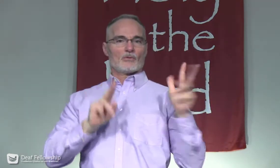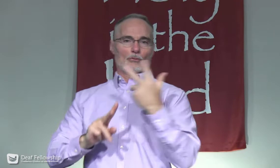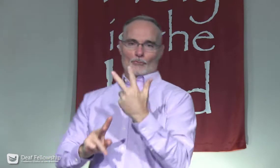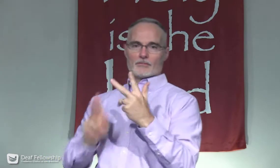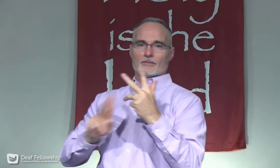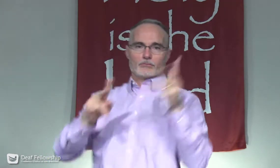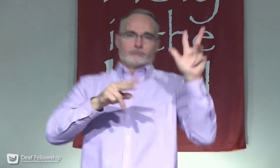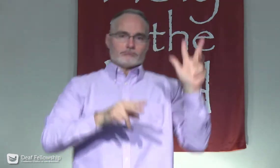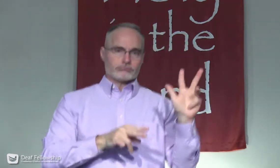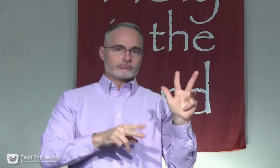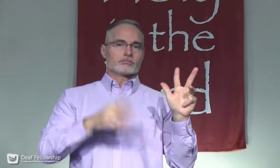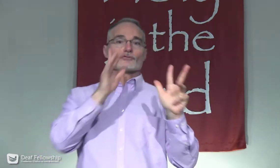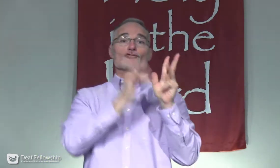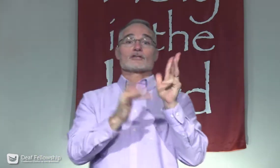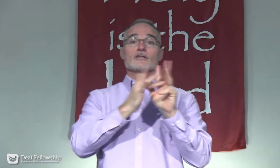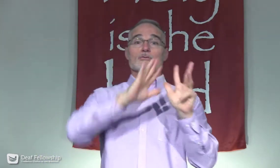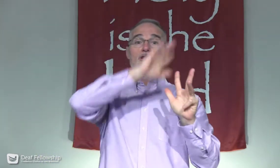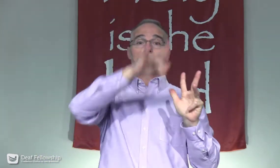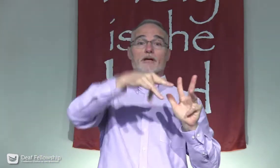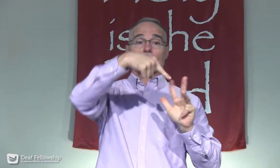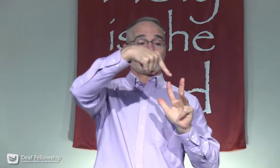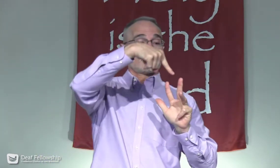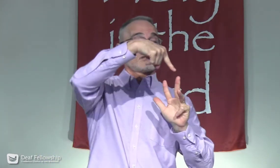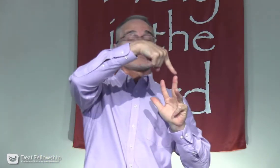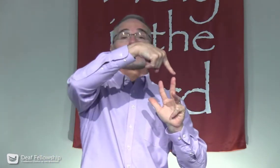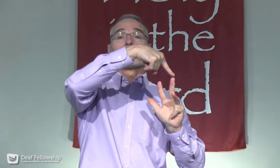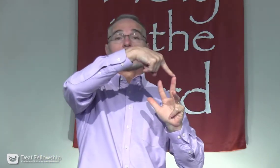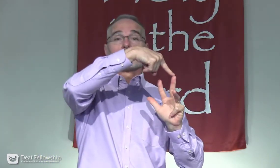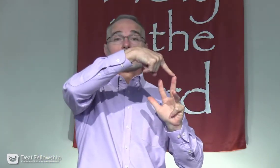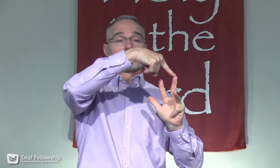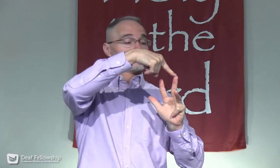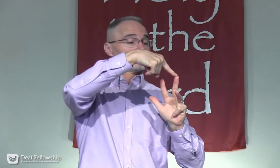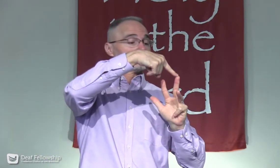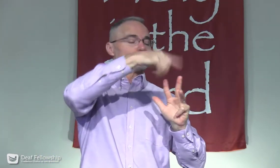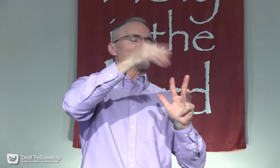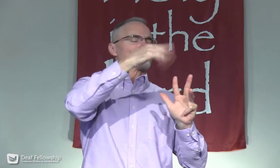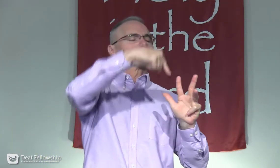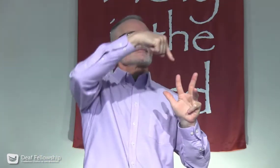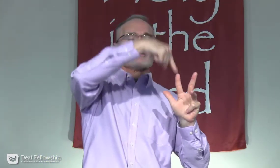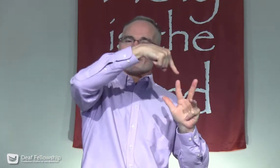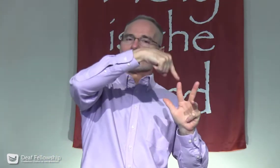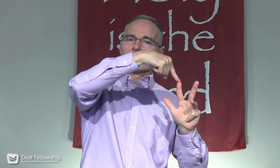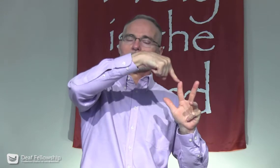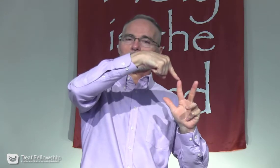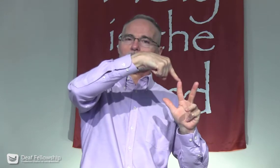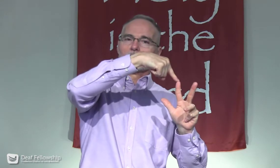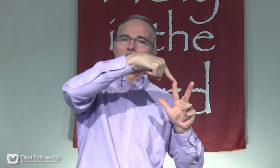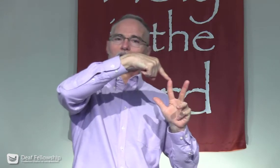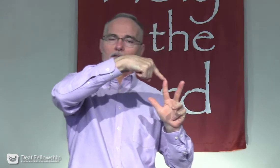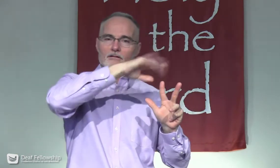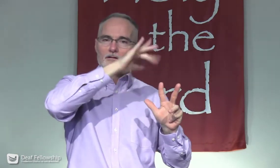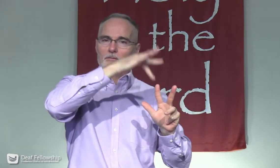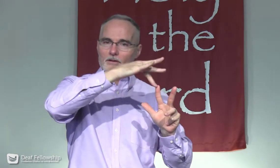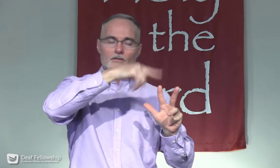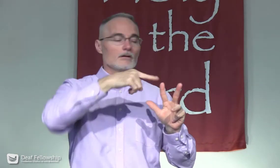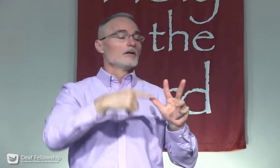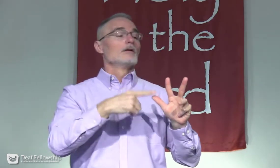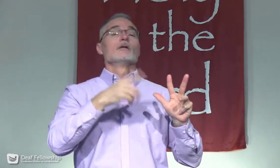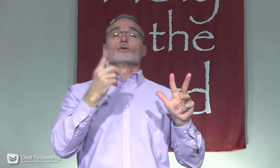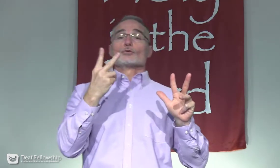actually three people, including Jesus, who were crucified. Jesus was in the middle of the